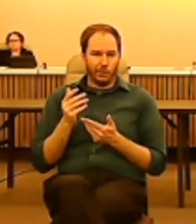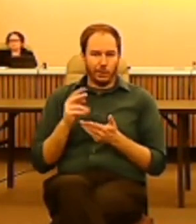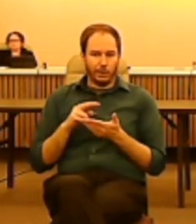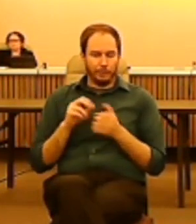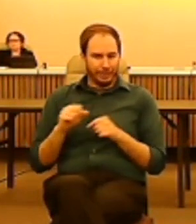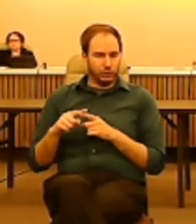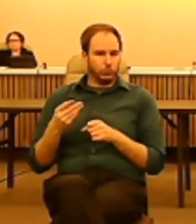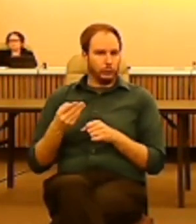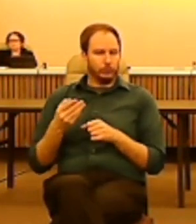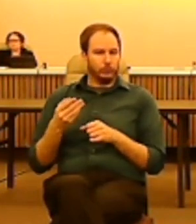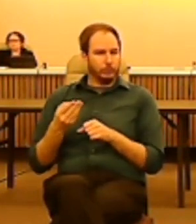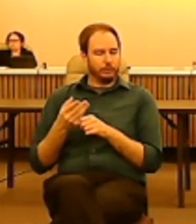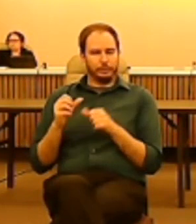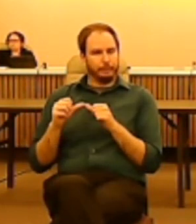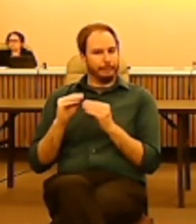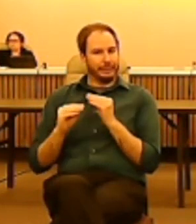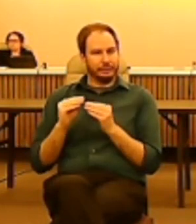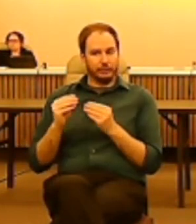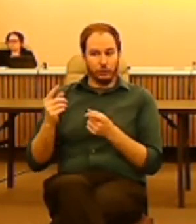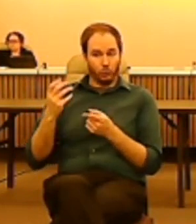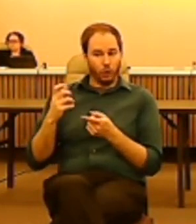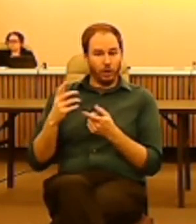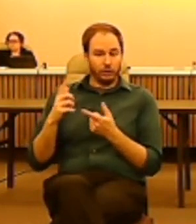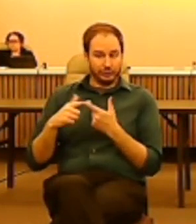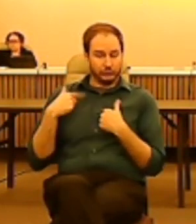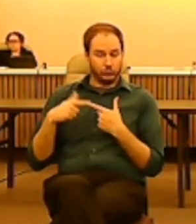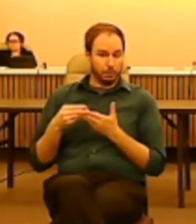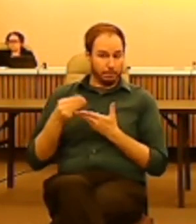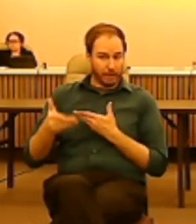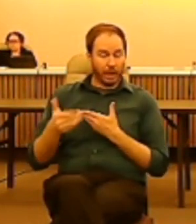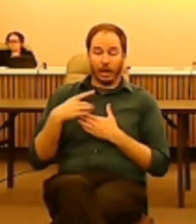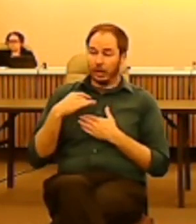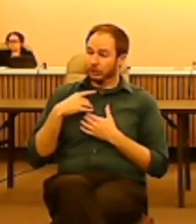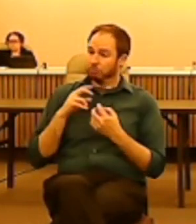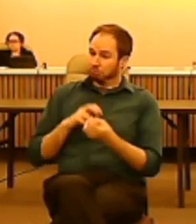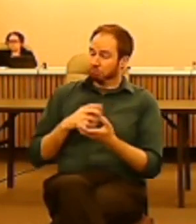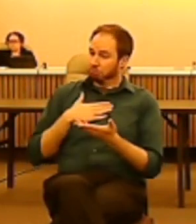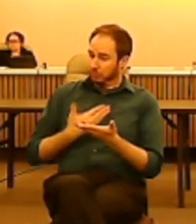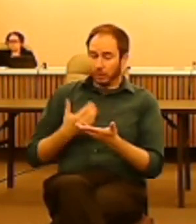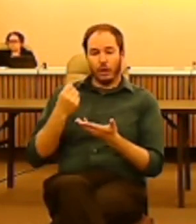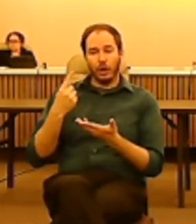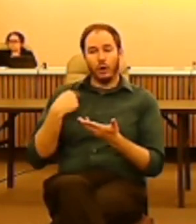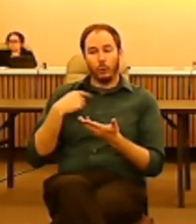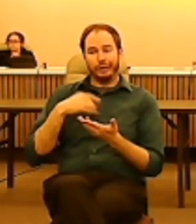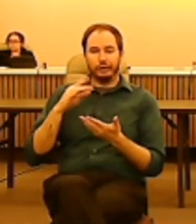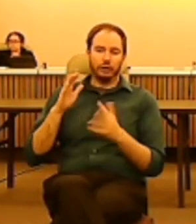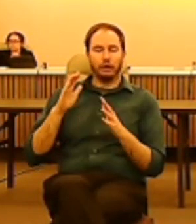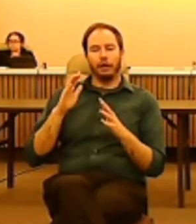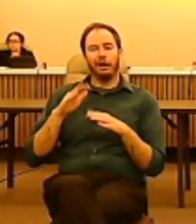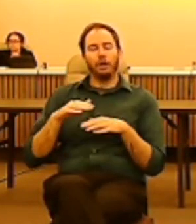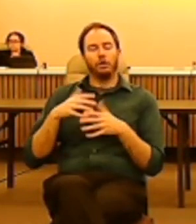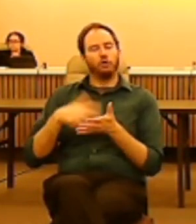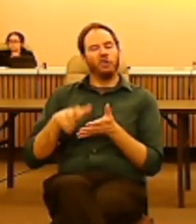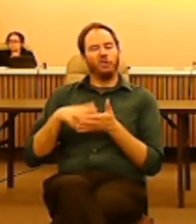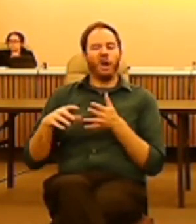talked about the town buying it from them. I did speak to them about that, and the deal we did have, they